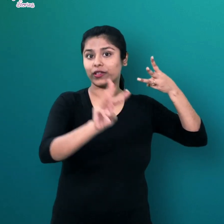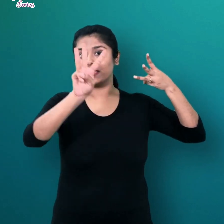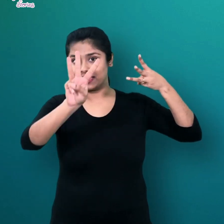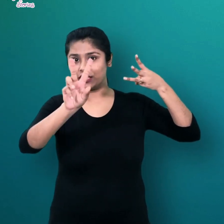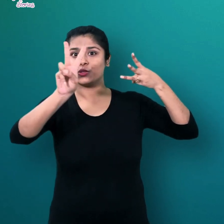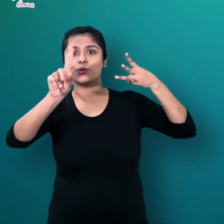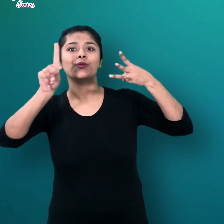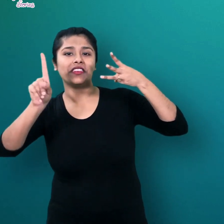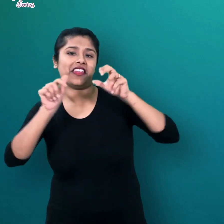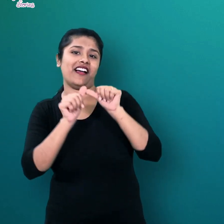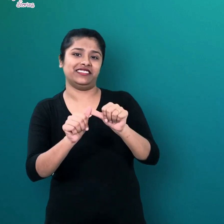3. 4321.